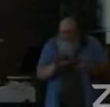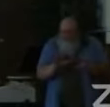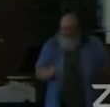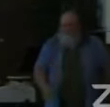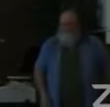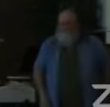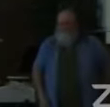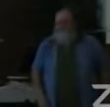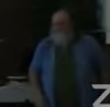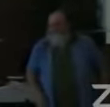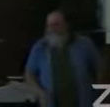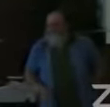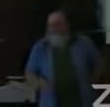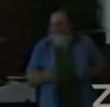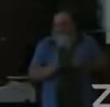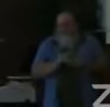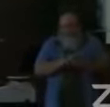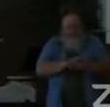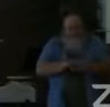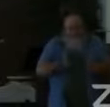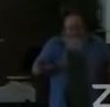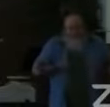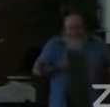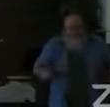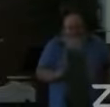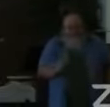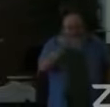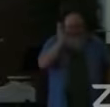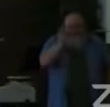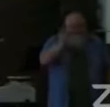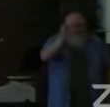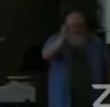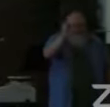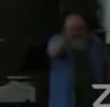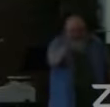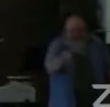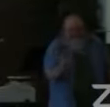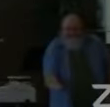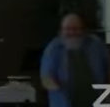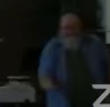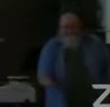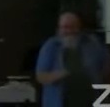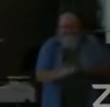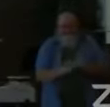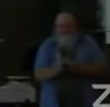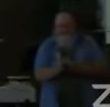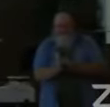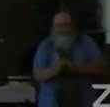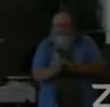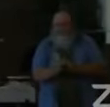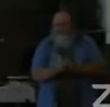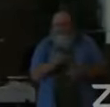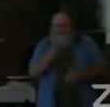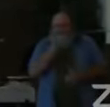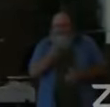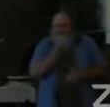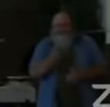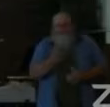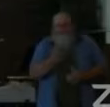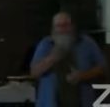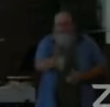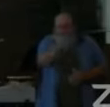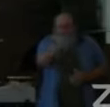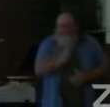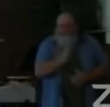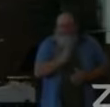this. There's more peace. The Bible talks over and over again that God will give us peace on earth and goodwill